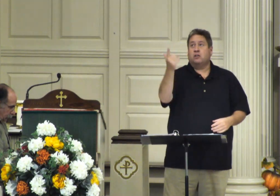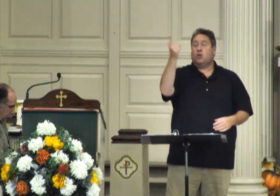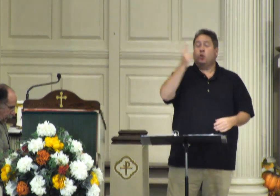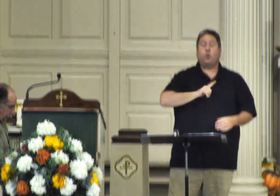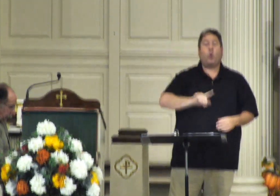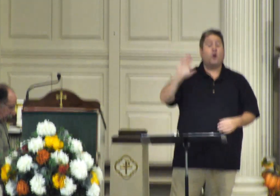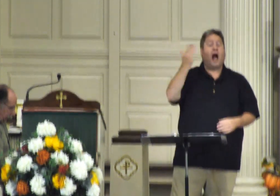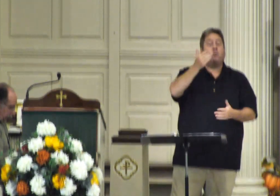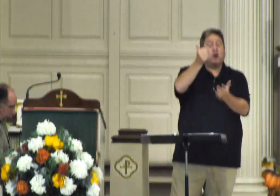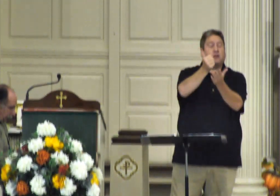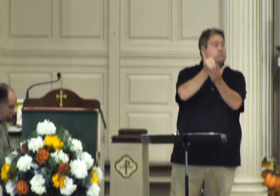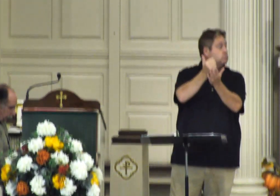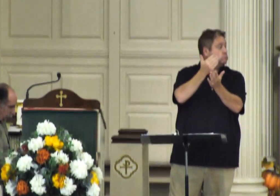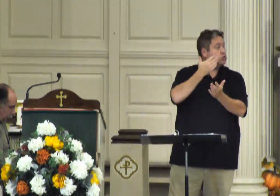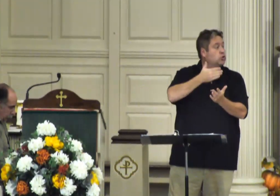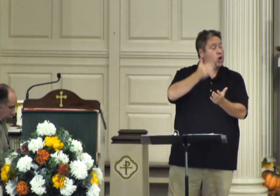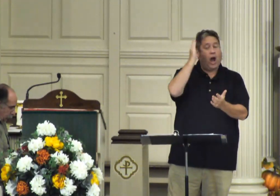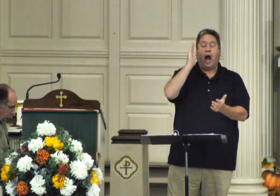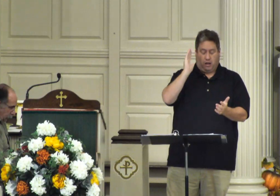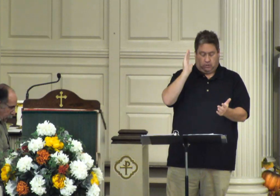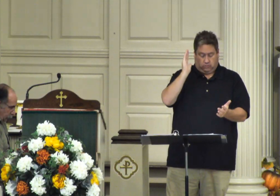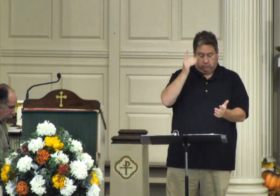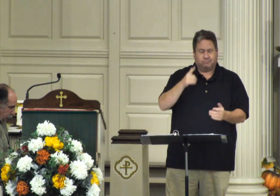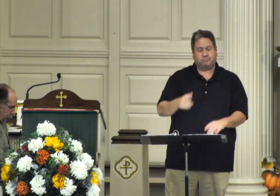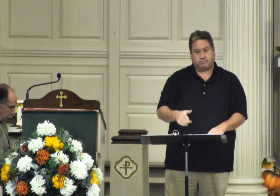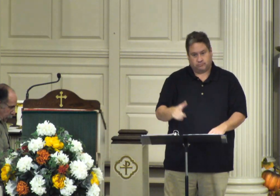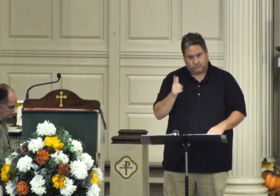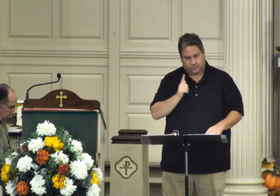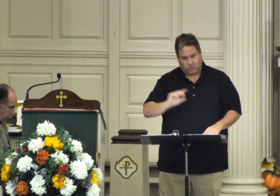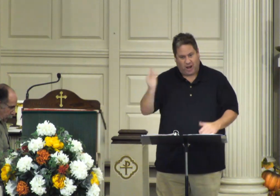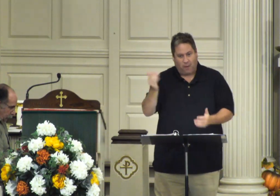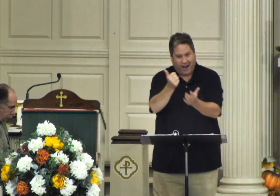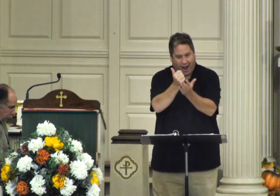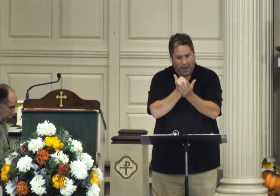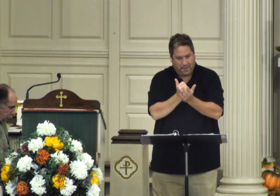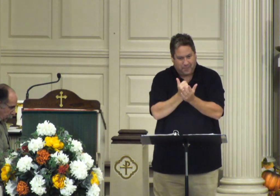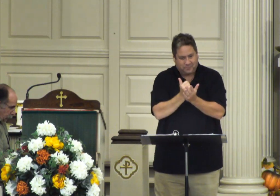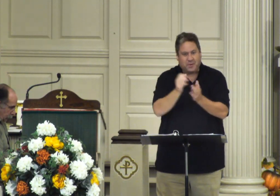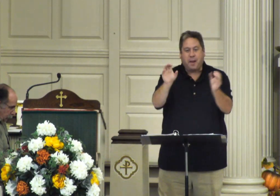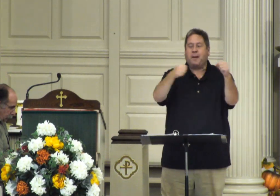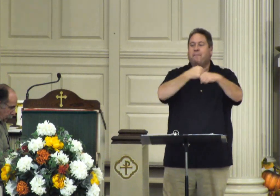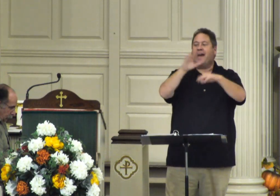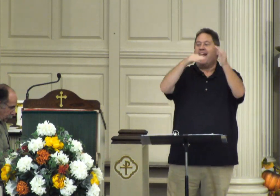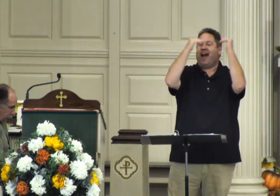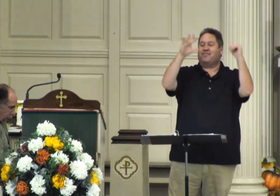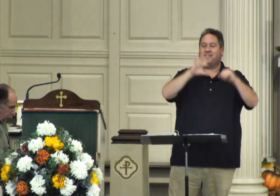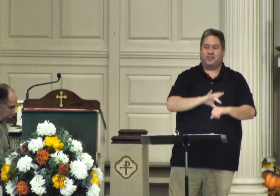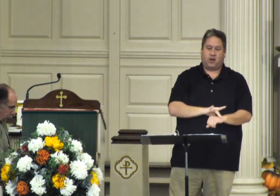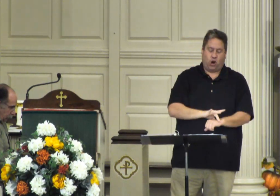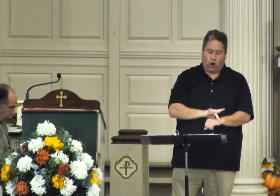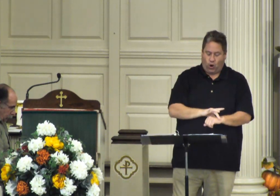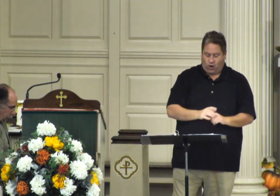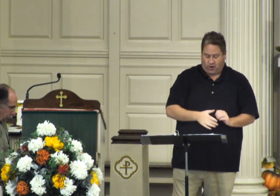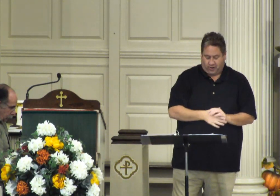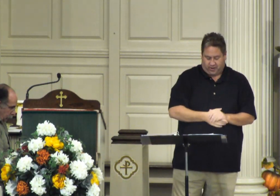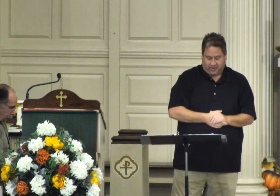Our help is from the Lord, who made heaven